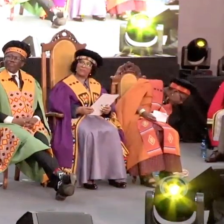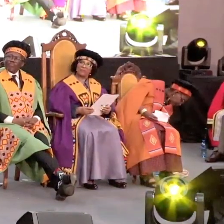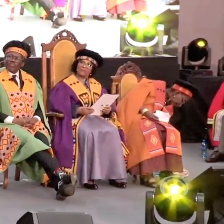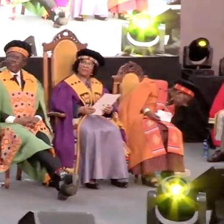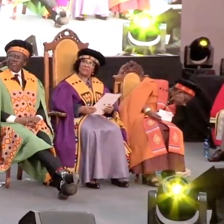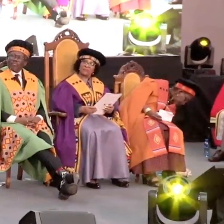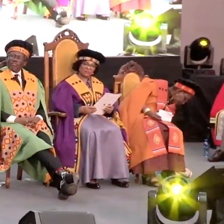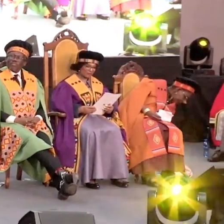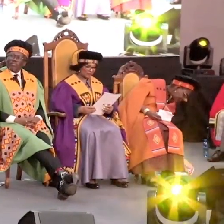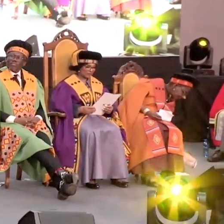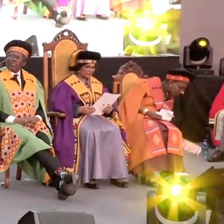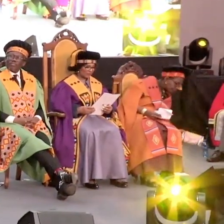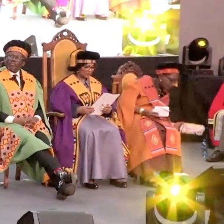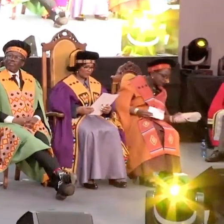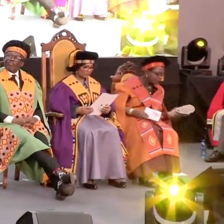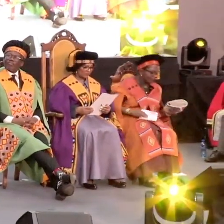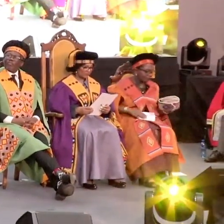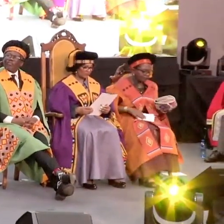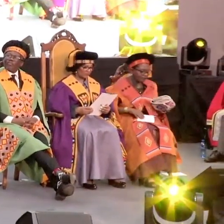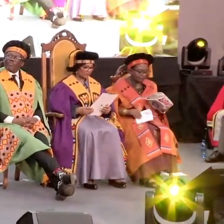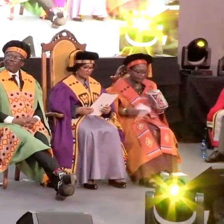Thina nto zaziyo asothukanga nto.